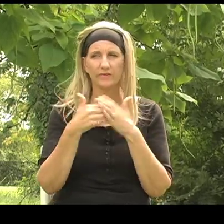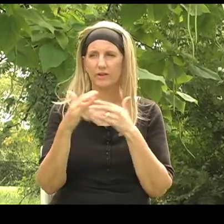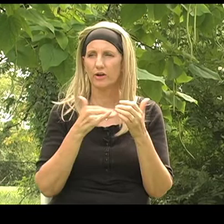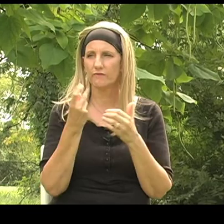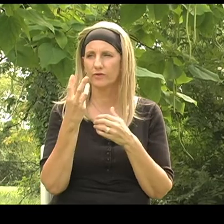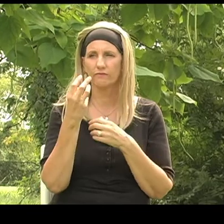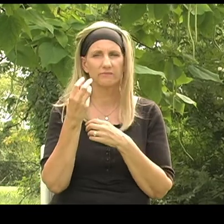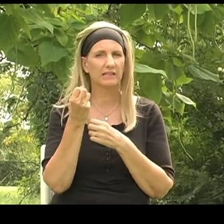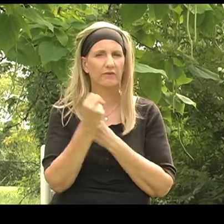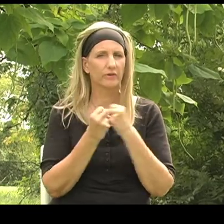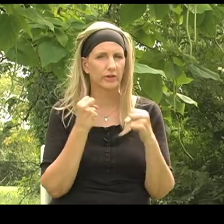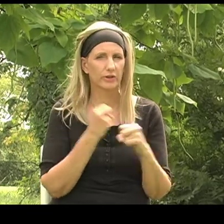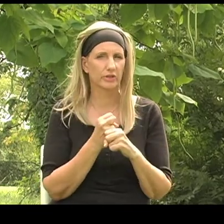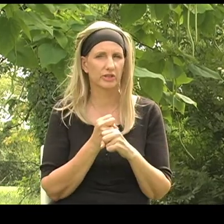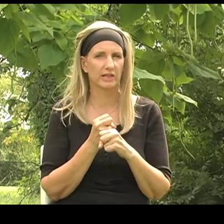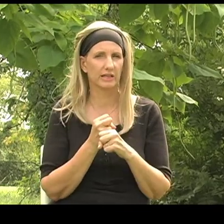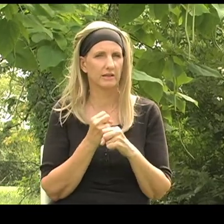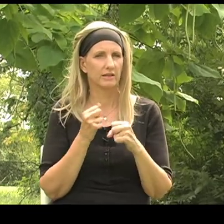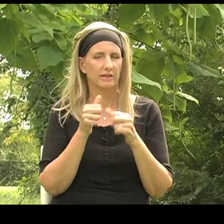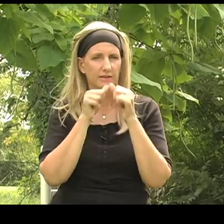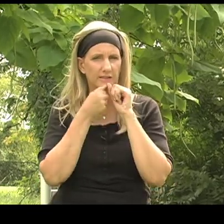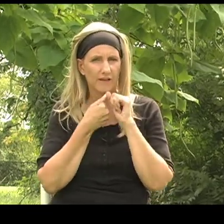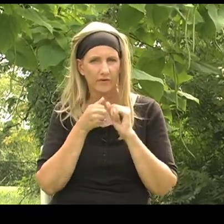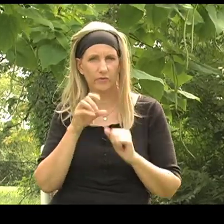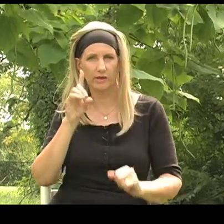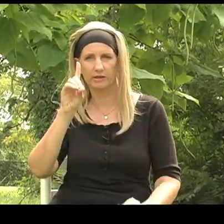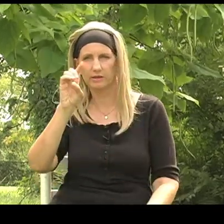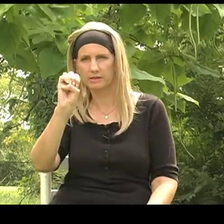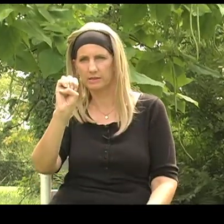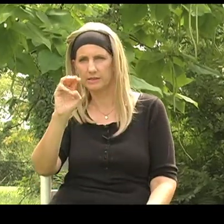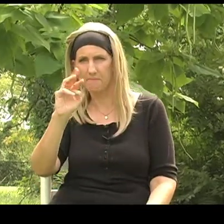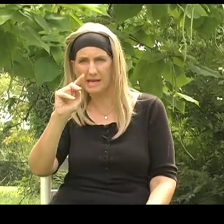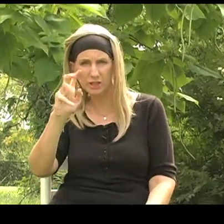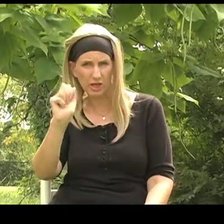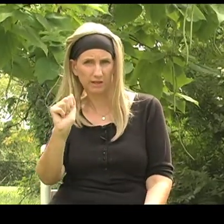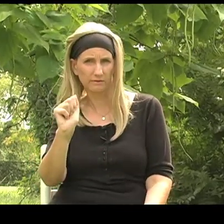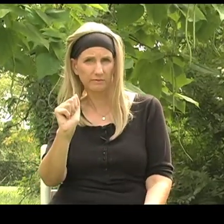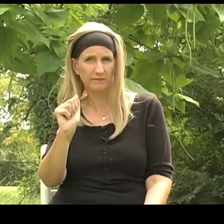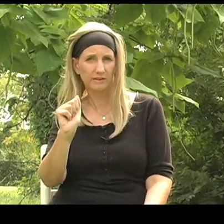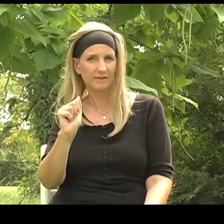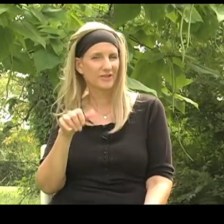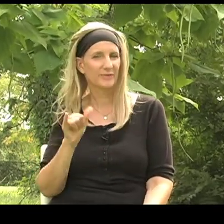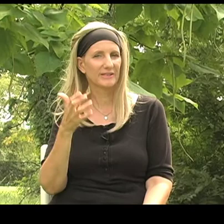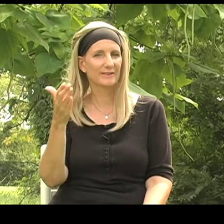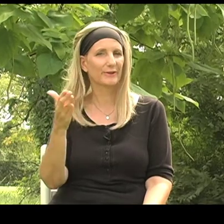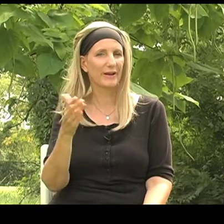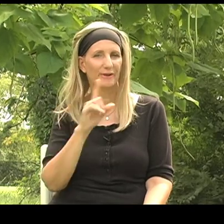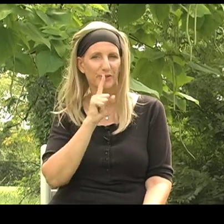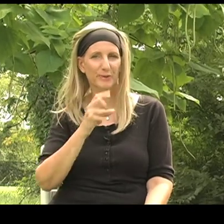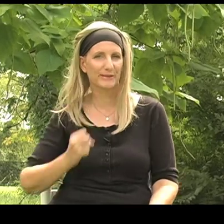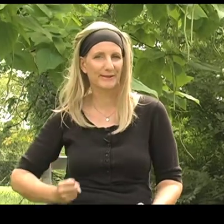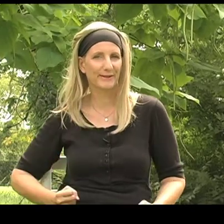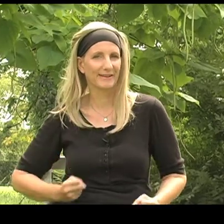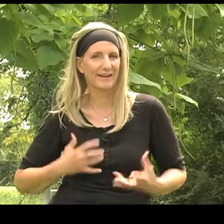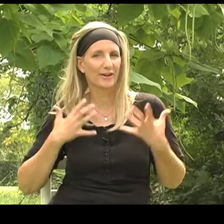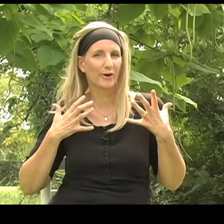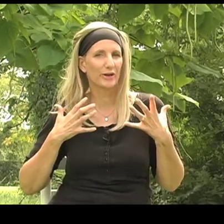though for several years she had suffered with dementia, she was still there, and she was still an encouragement